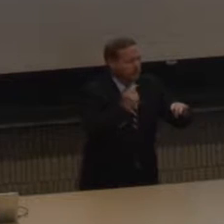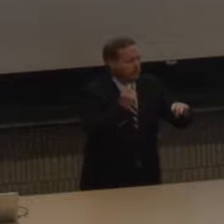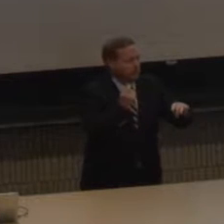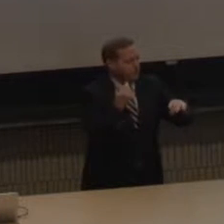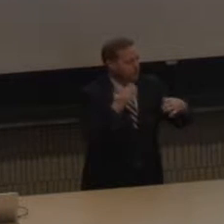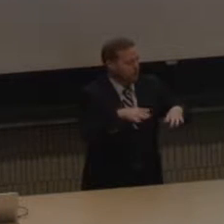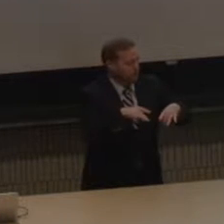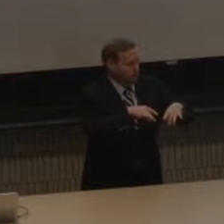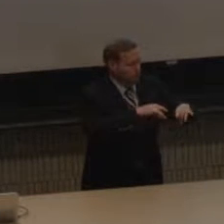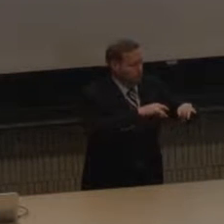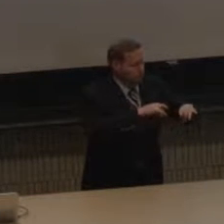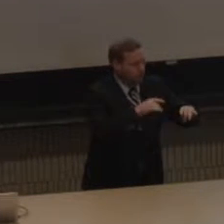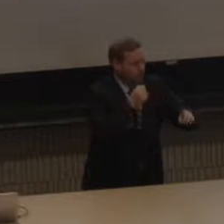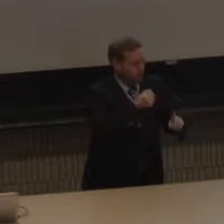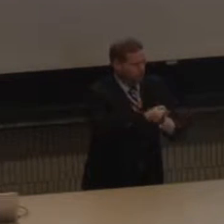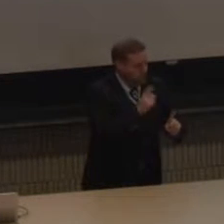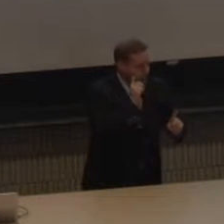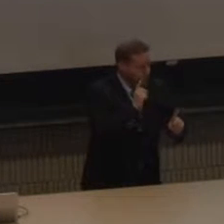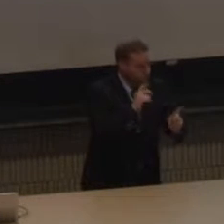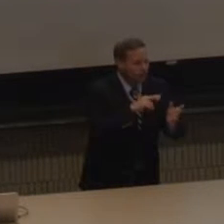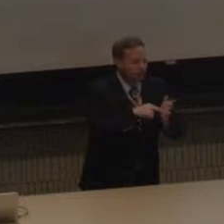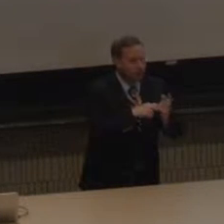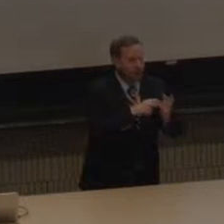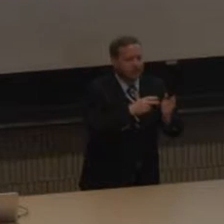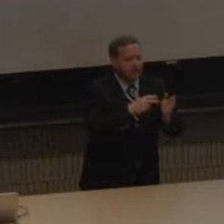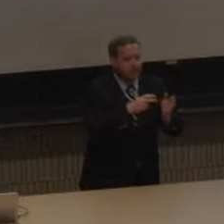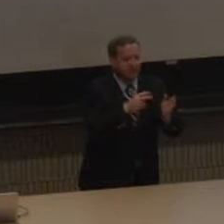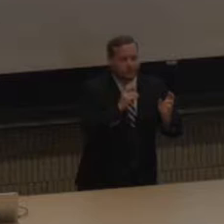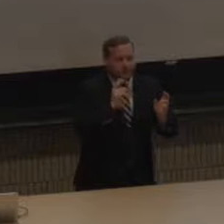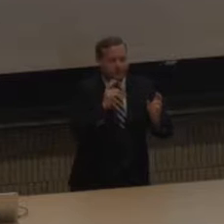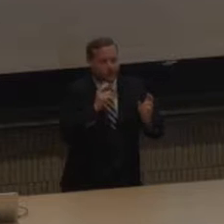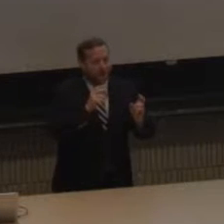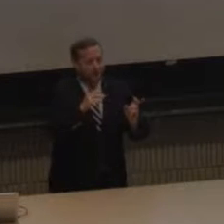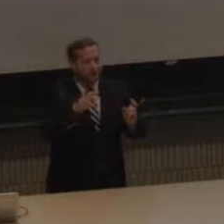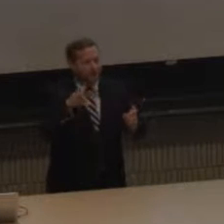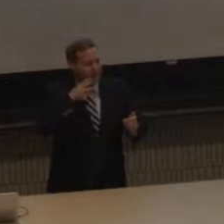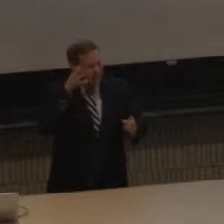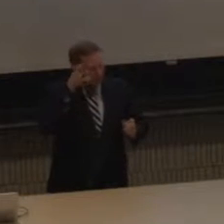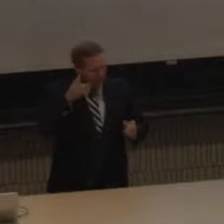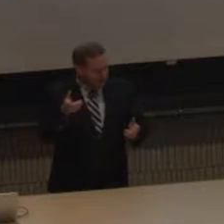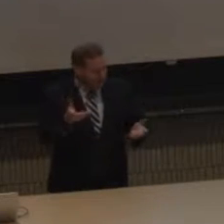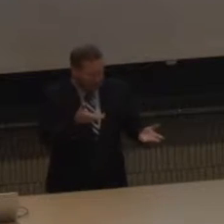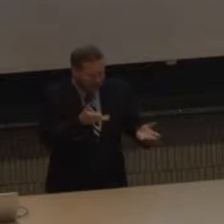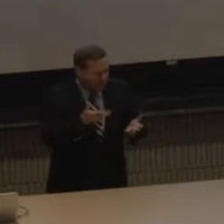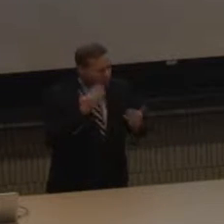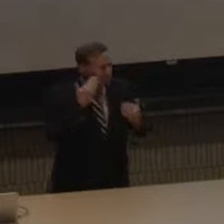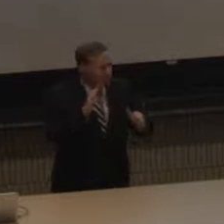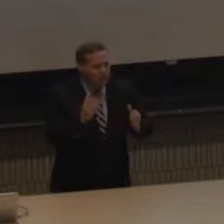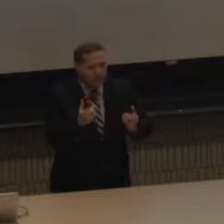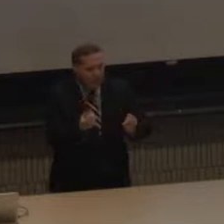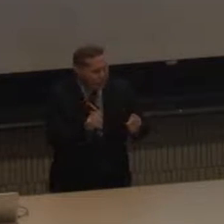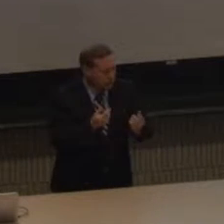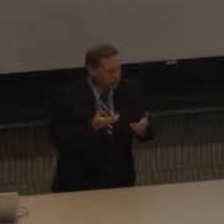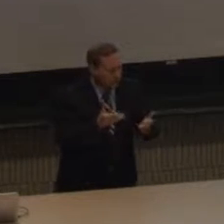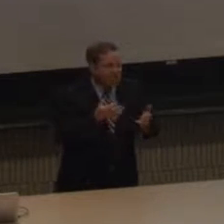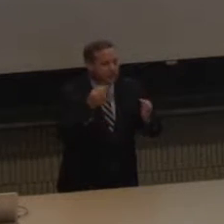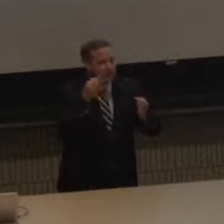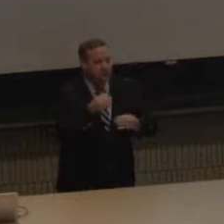had acquired some spoken language before he became deaf. Now, of course, his parents were